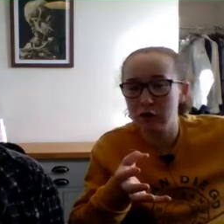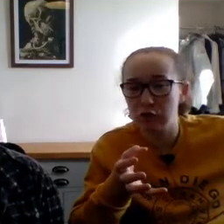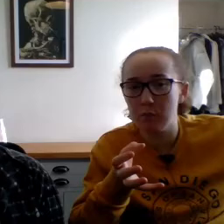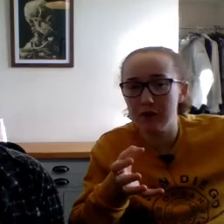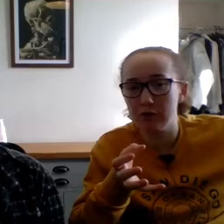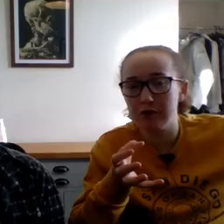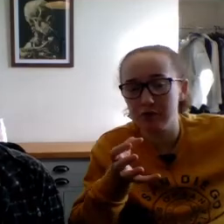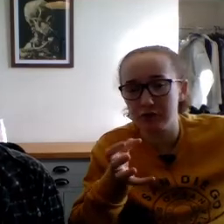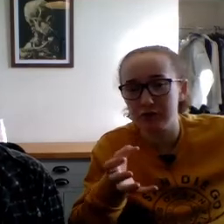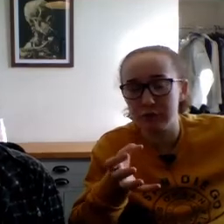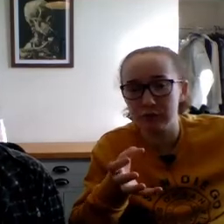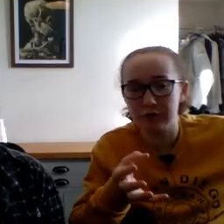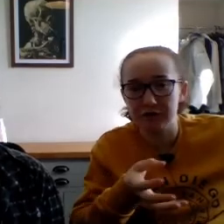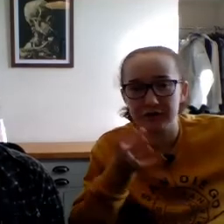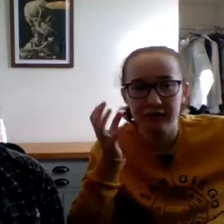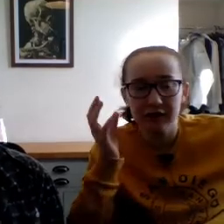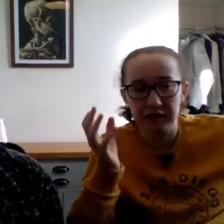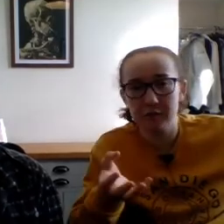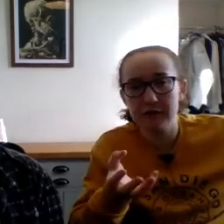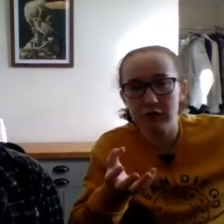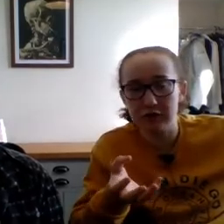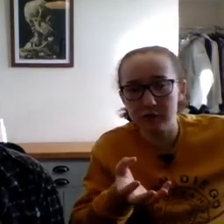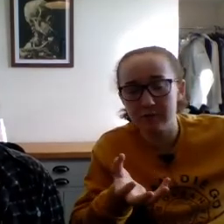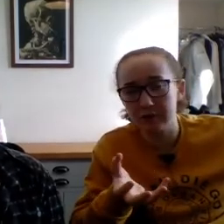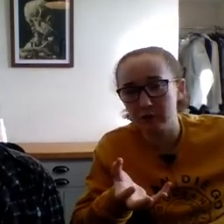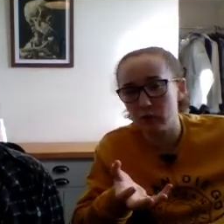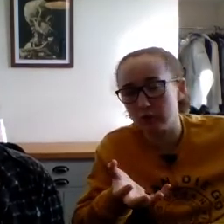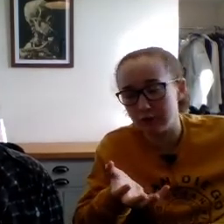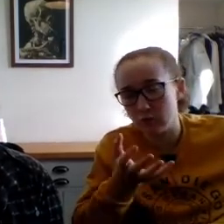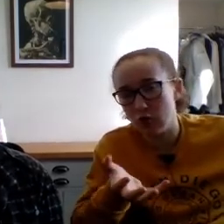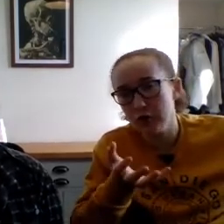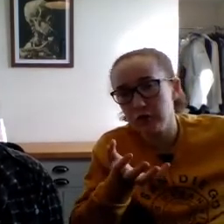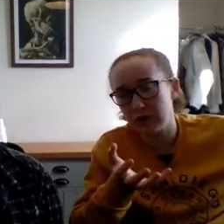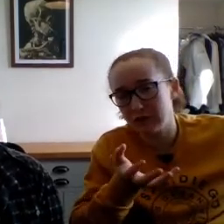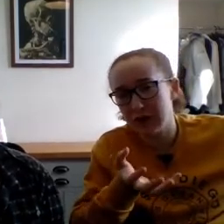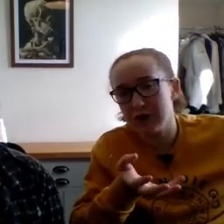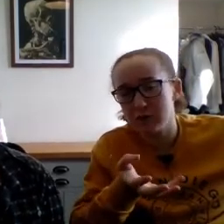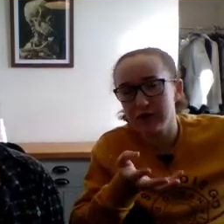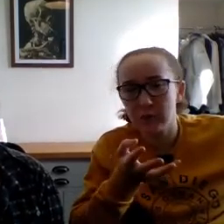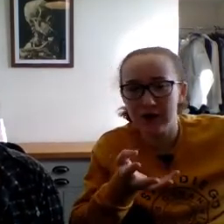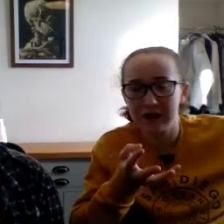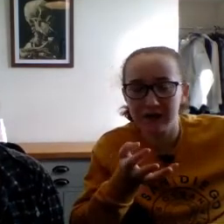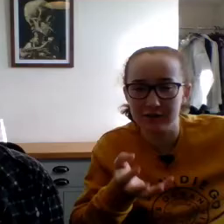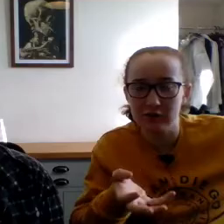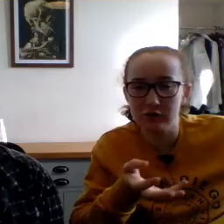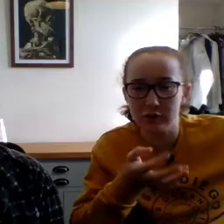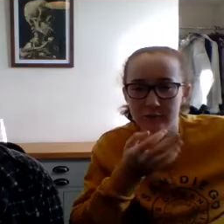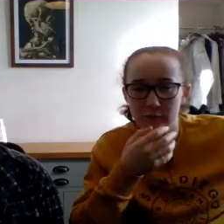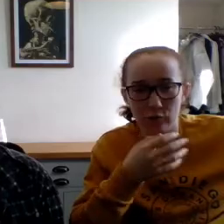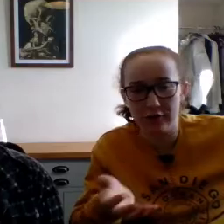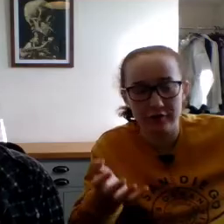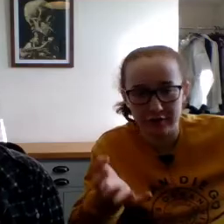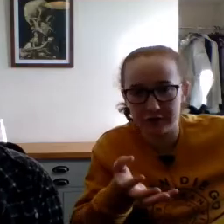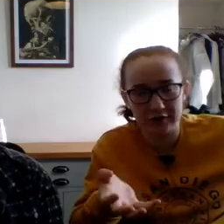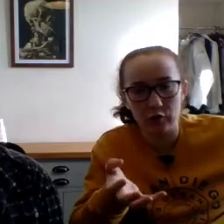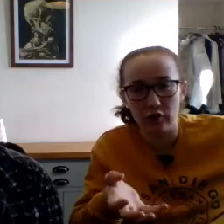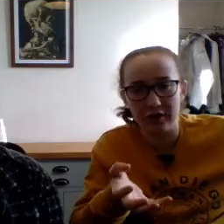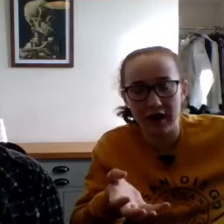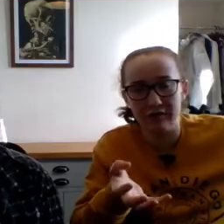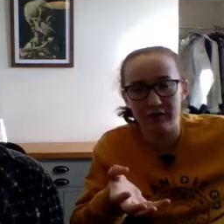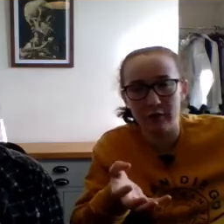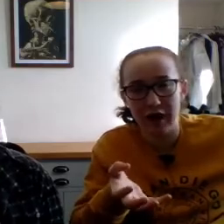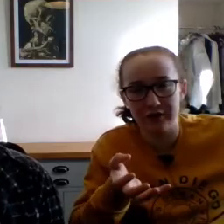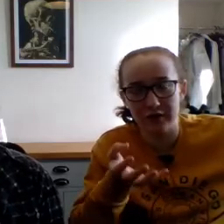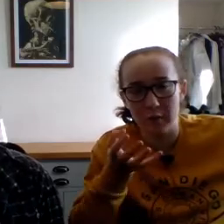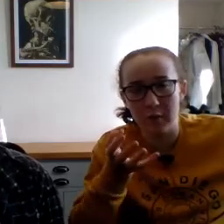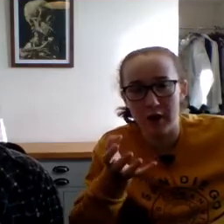the idea of memory retrieval, because obviously you can make all these memories if you want, but if you can't bring them back and actually use them, there is utterly no point